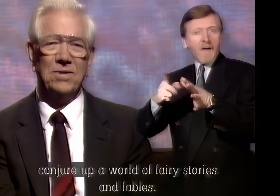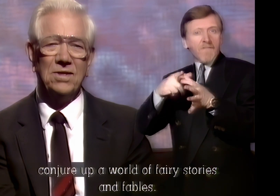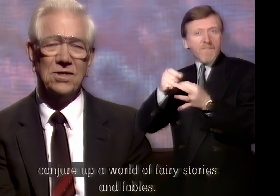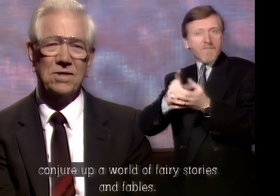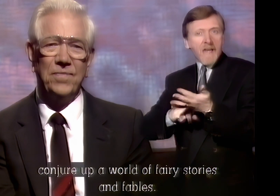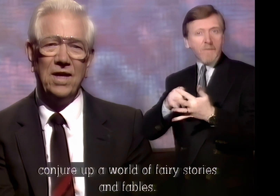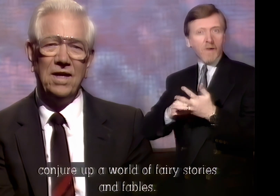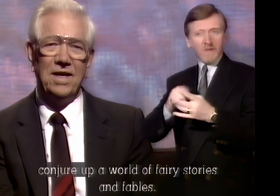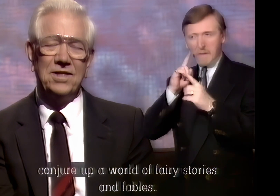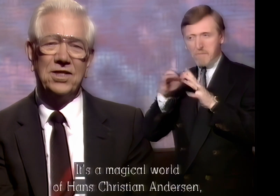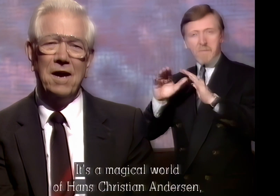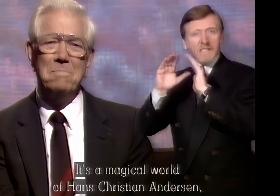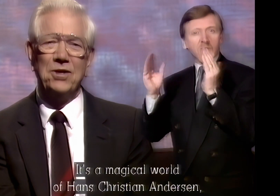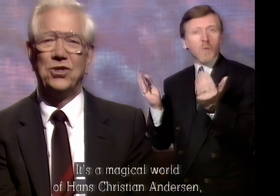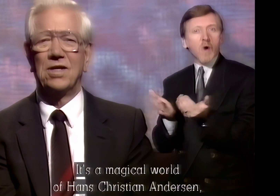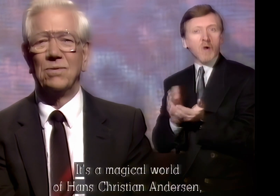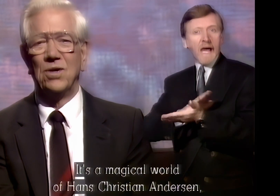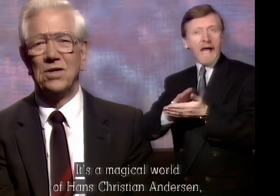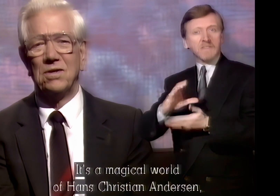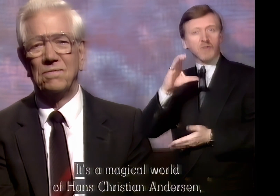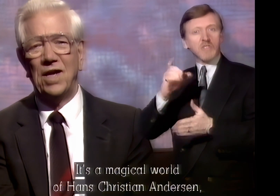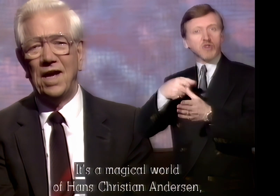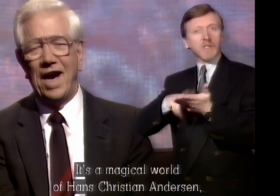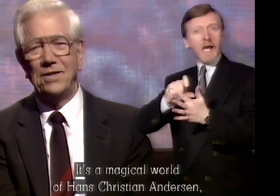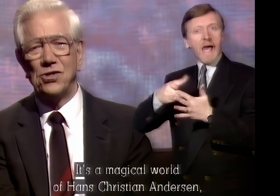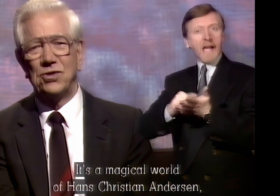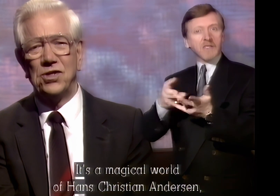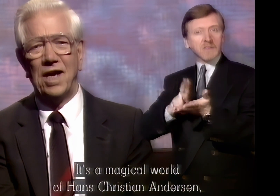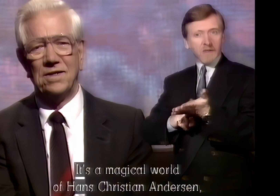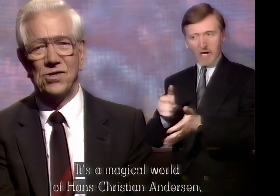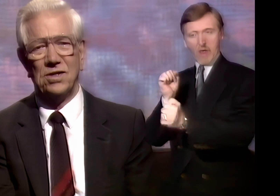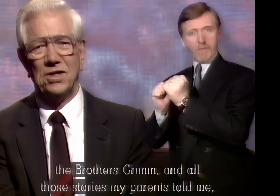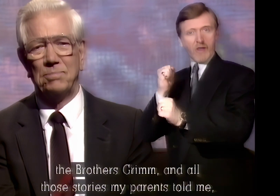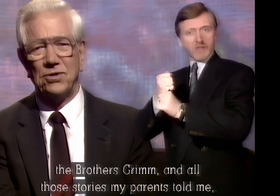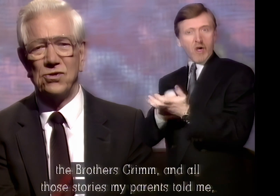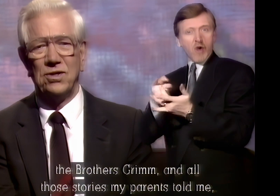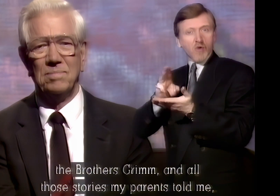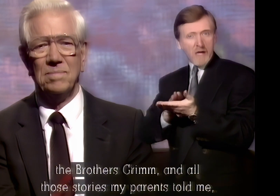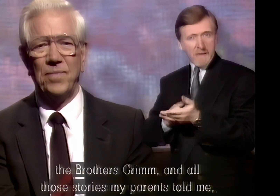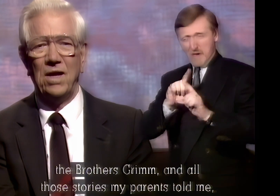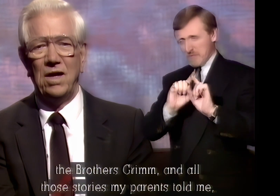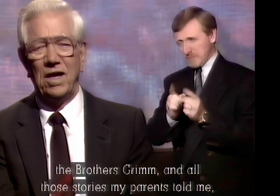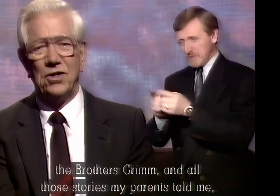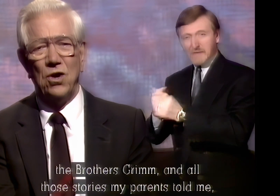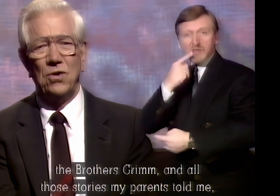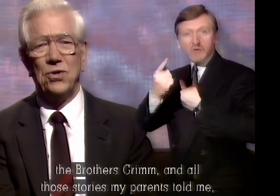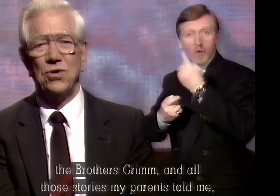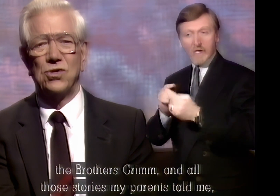fables. It's a magical world of Hans Christian Andersen and the Brothers Grimm, and all those